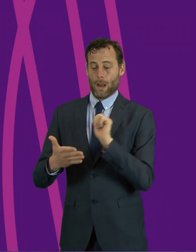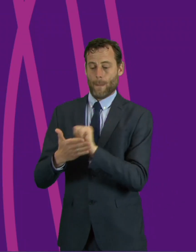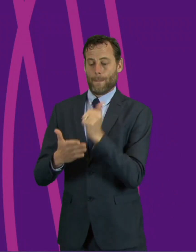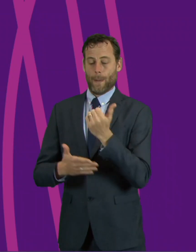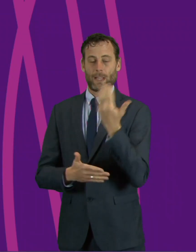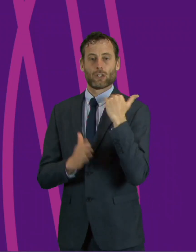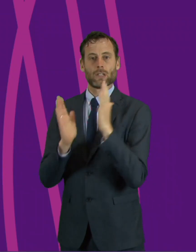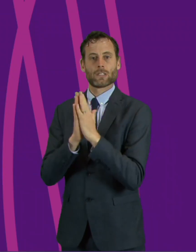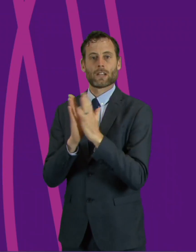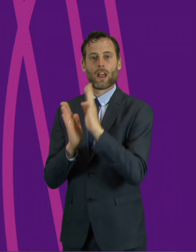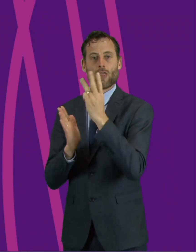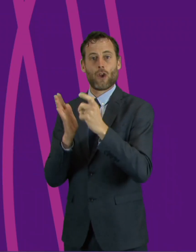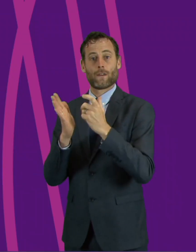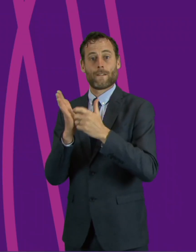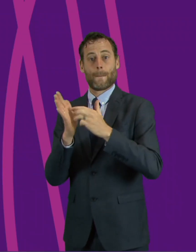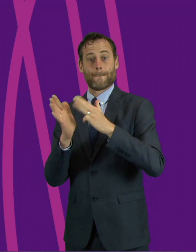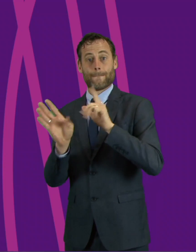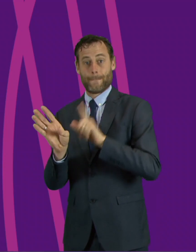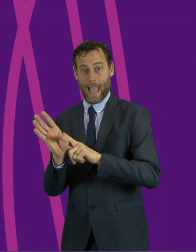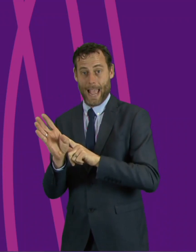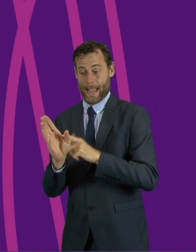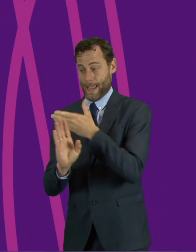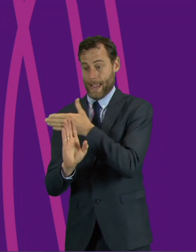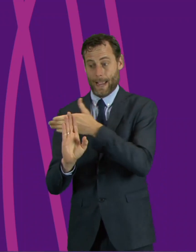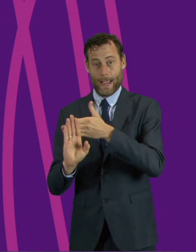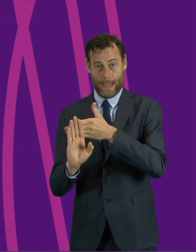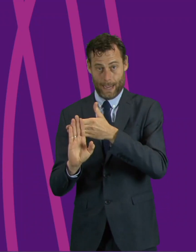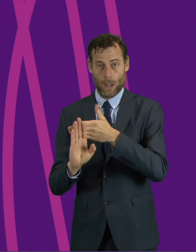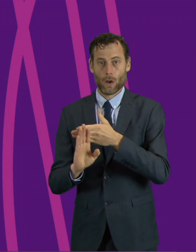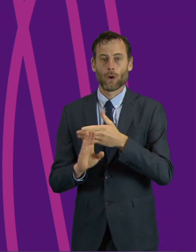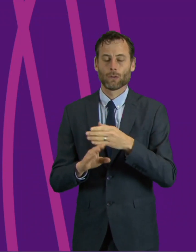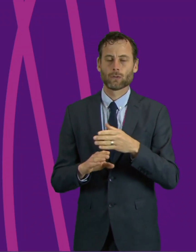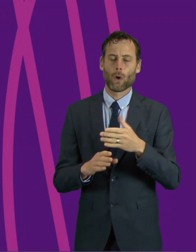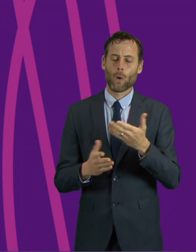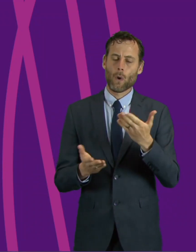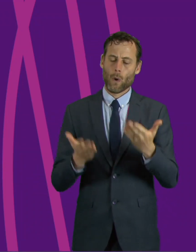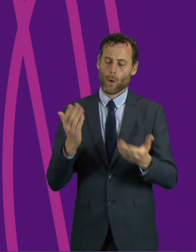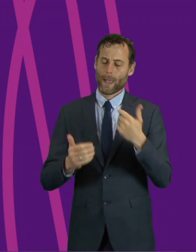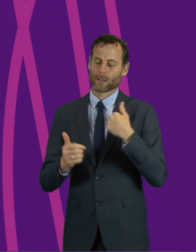May. At that point, if I can remind members, according to our daily figures,